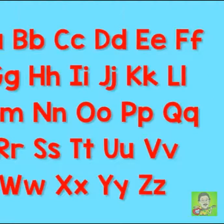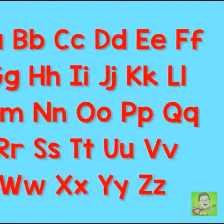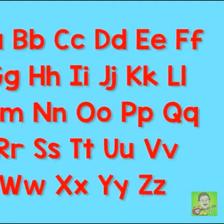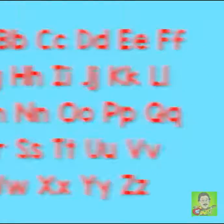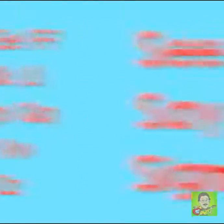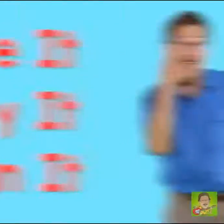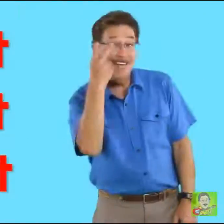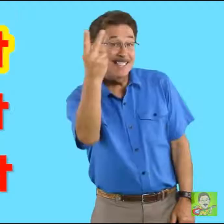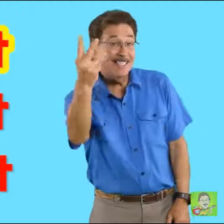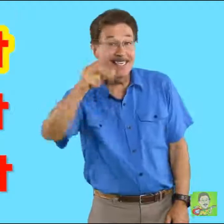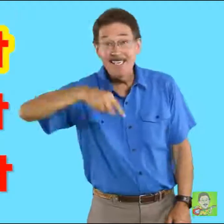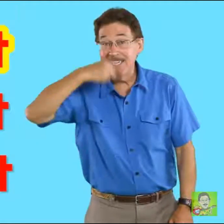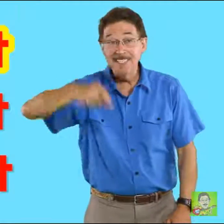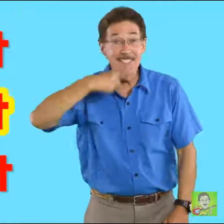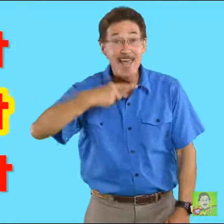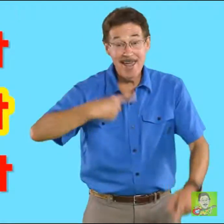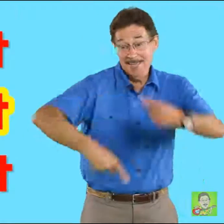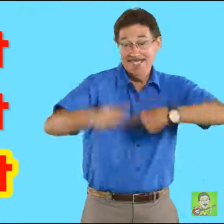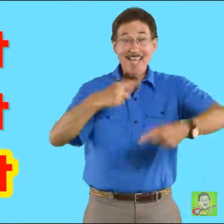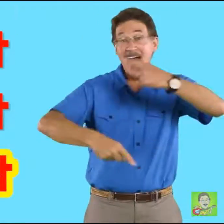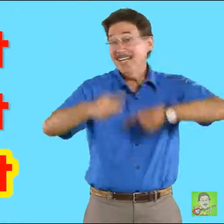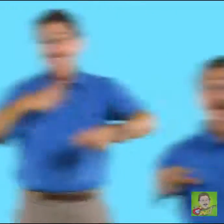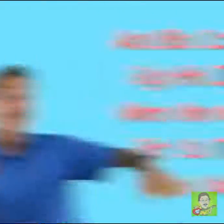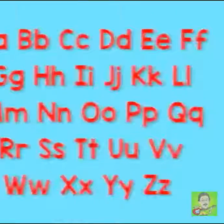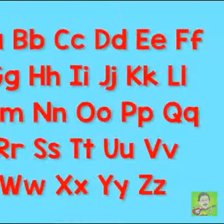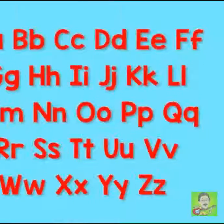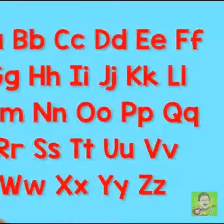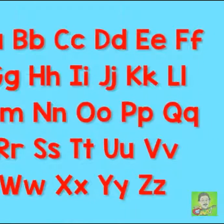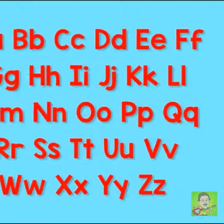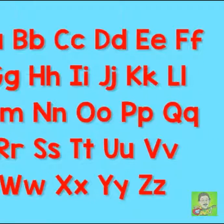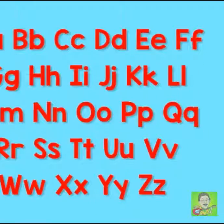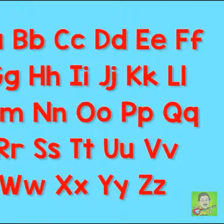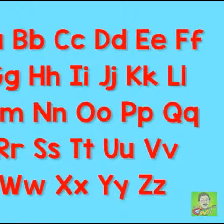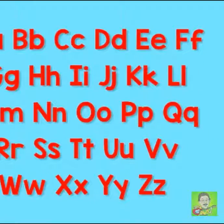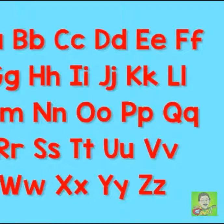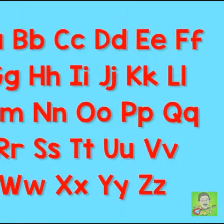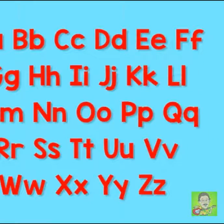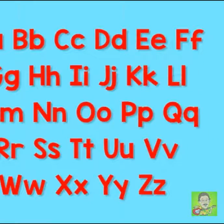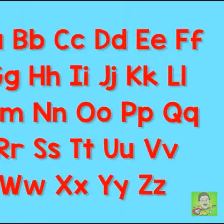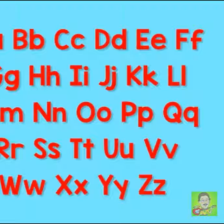alphabet. See it, say it, sign it, the letters of the alphabet.